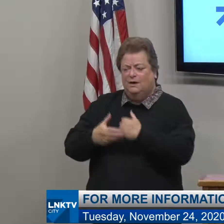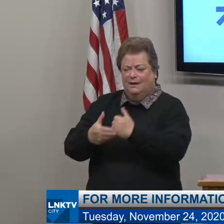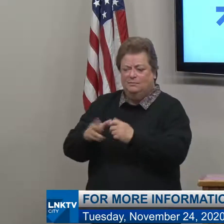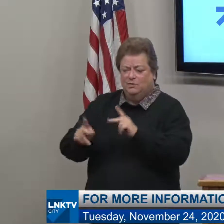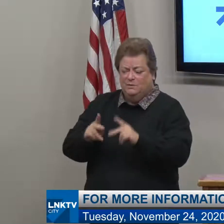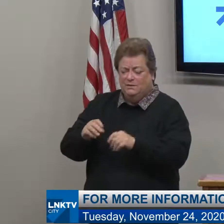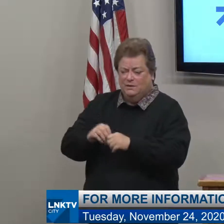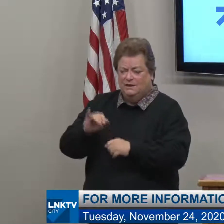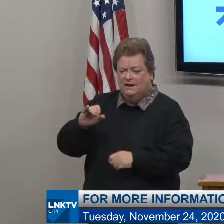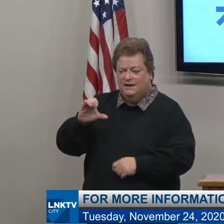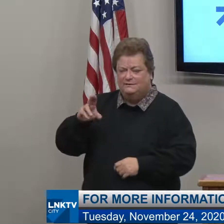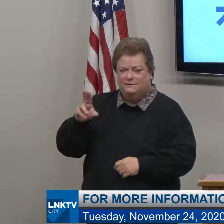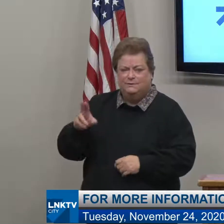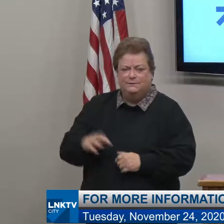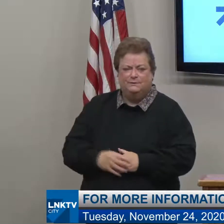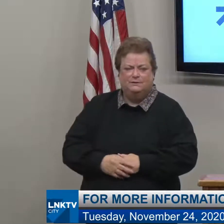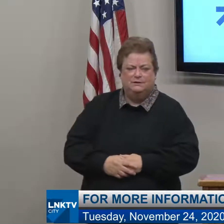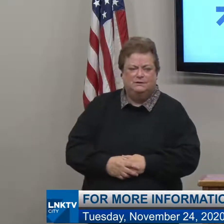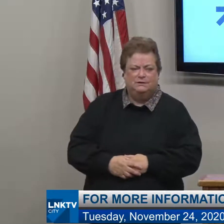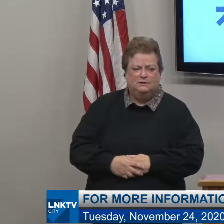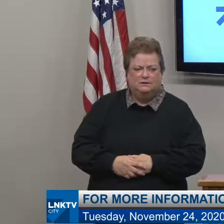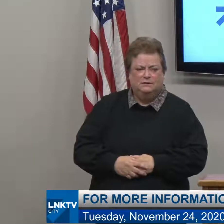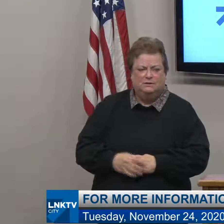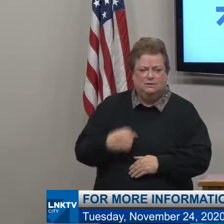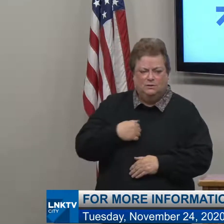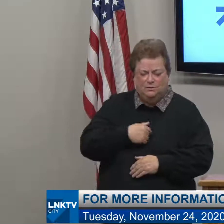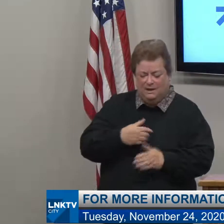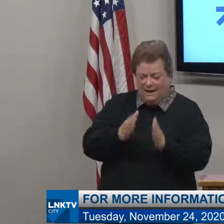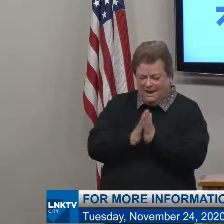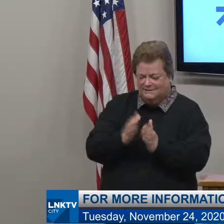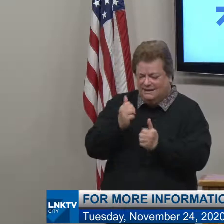ICU. We ask that everyone in our